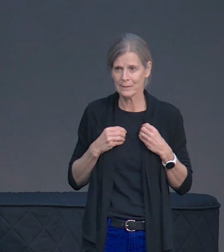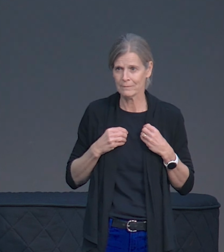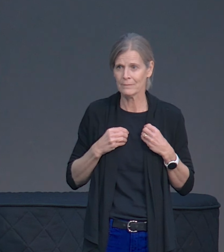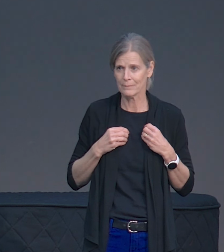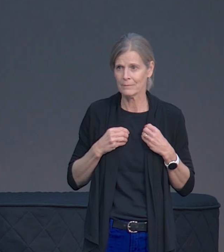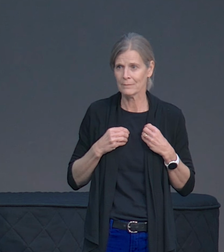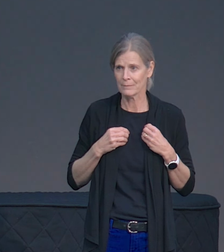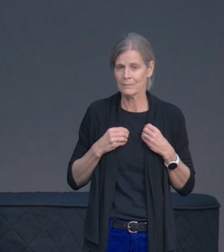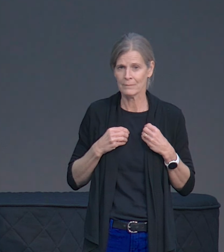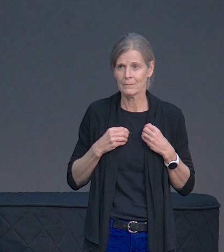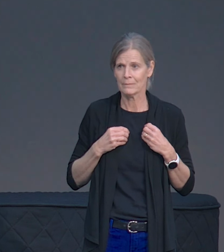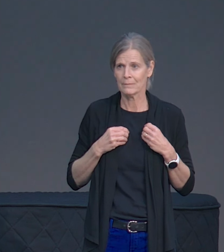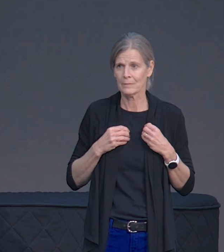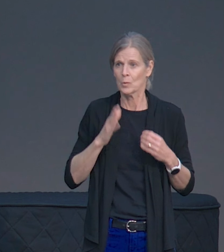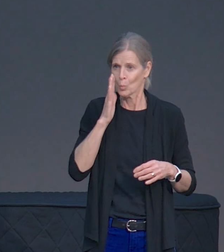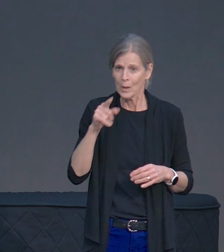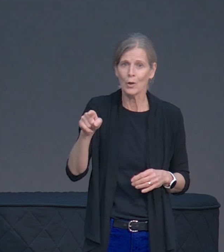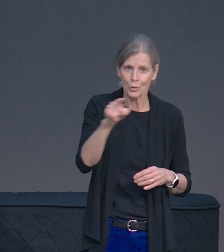Will You Believe